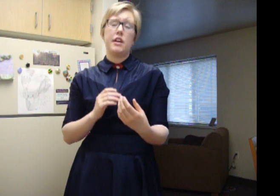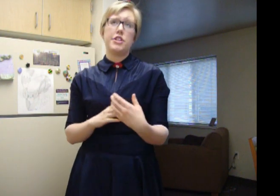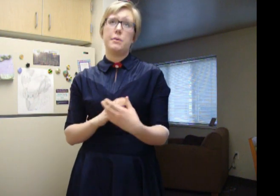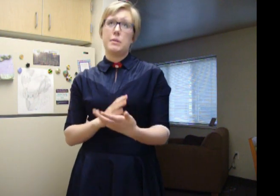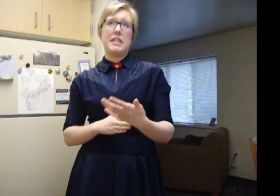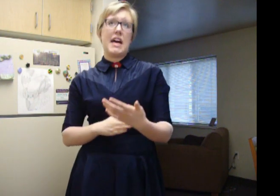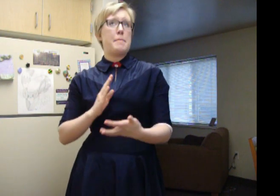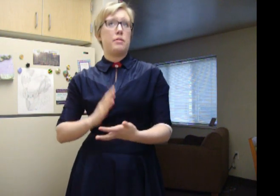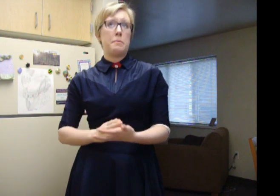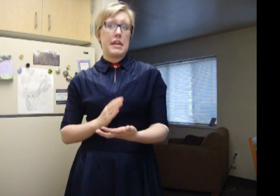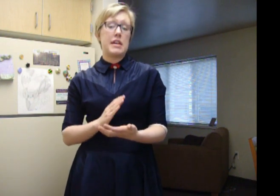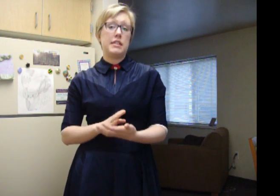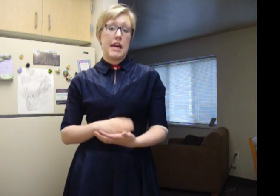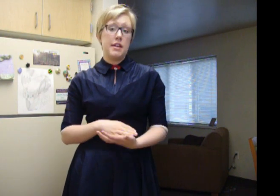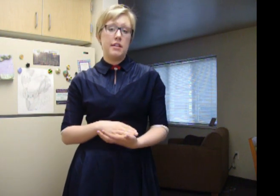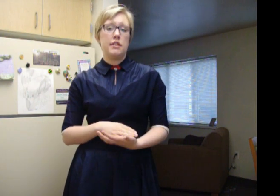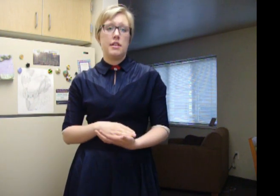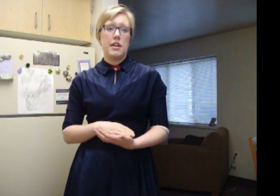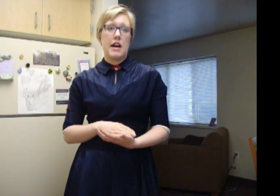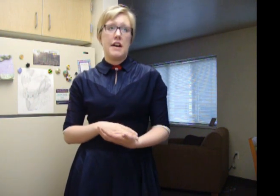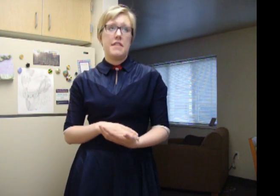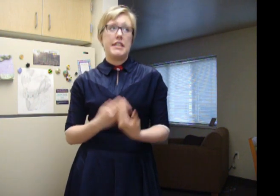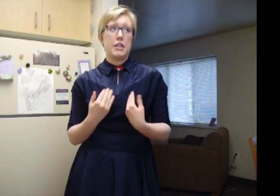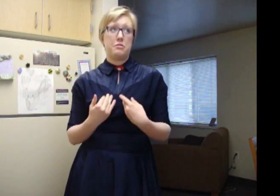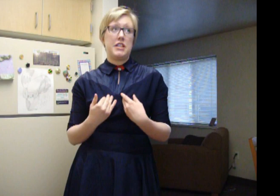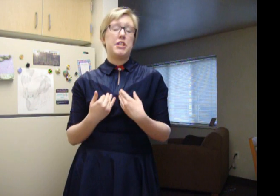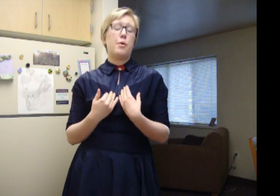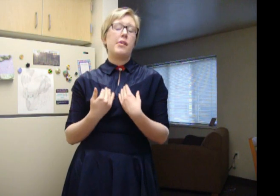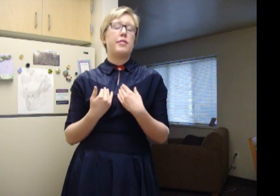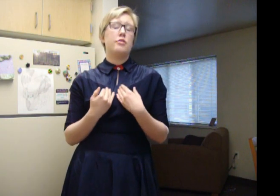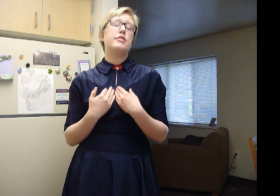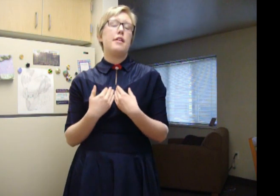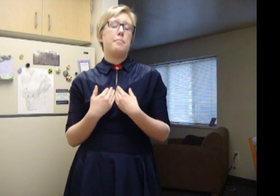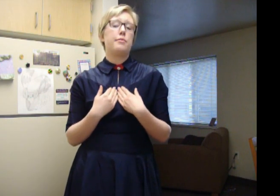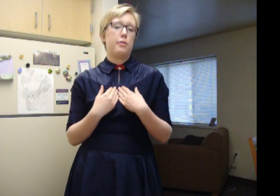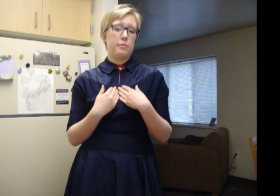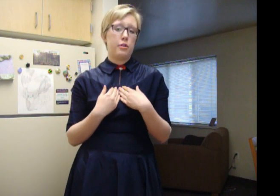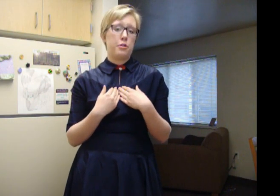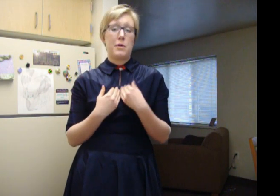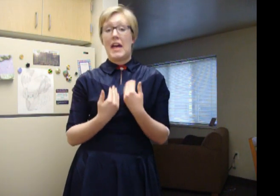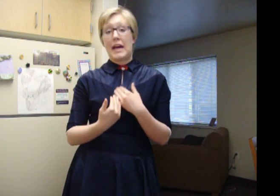because she was upset about something he had said, and then Taylor Swift says, "You won't ever understand your humor like I